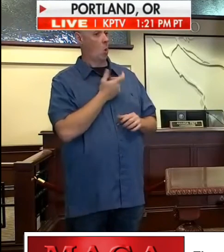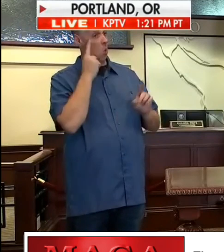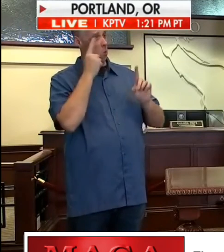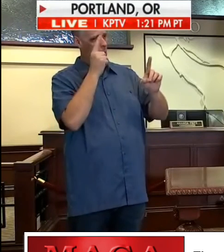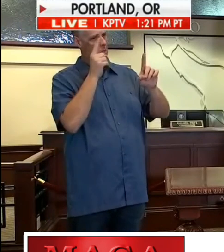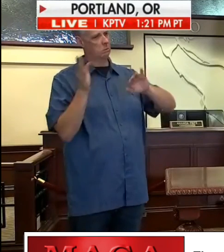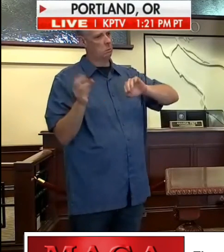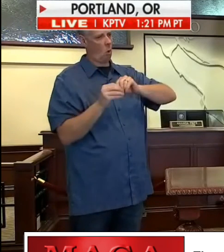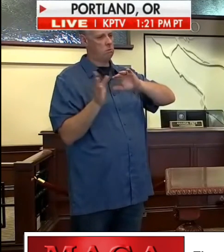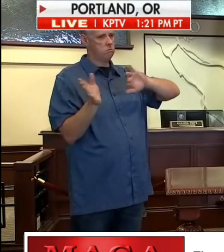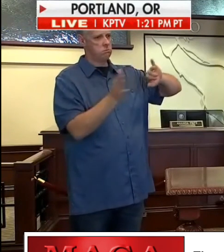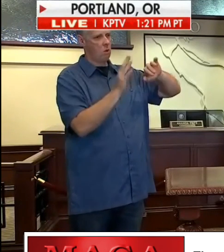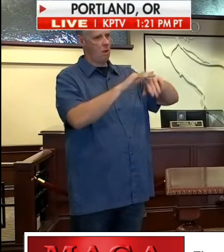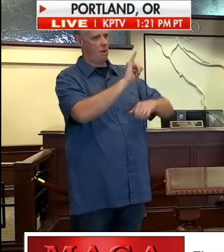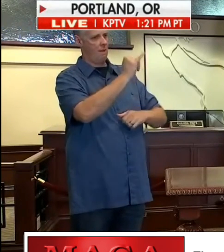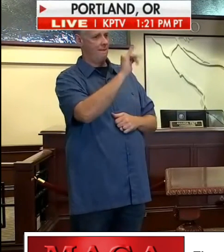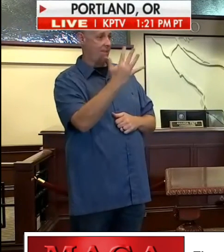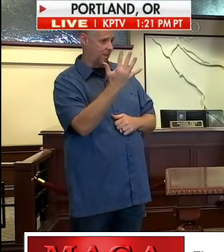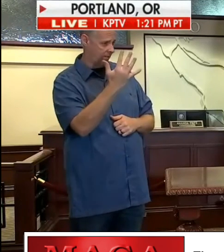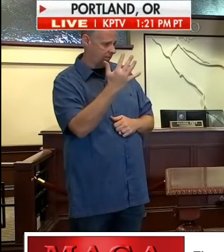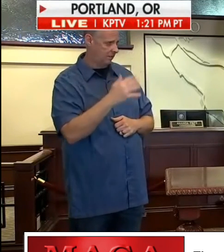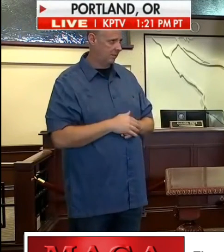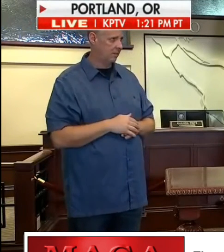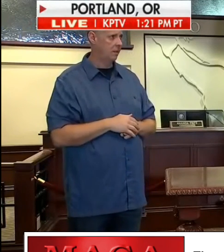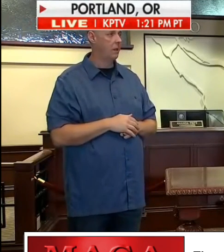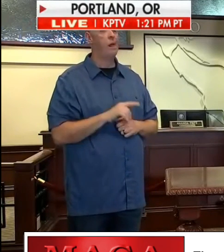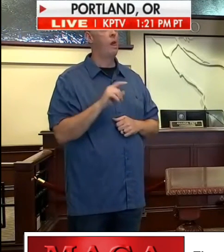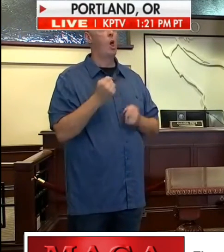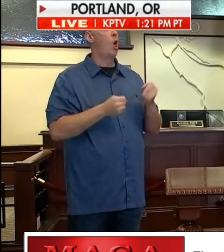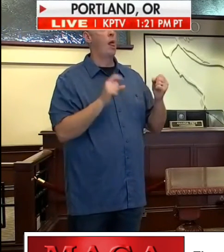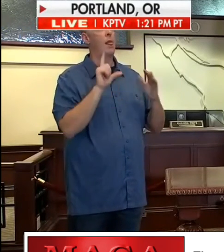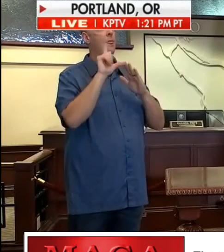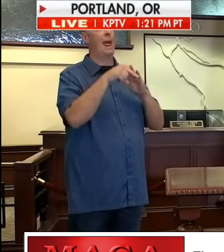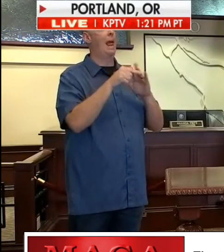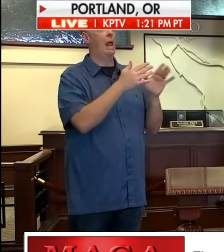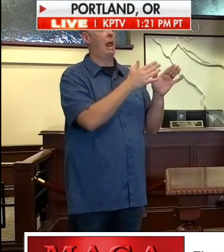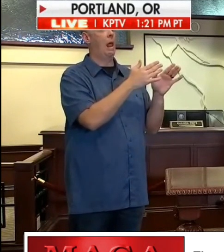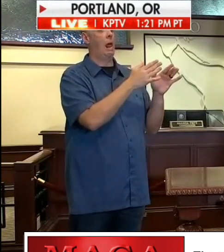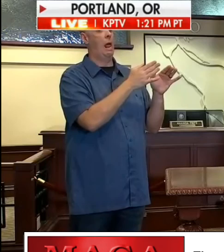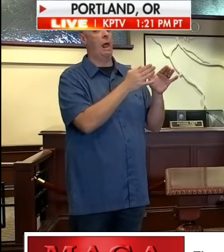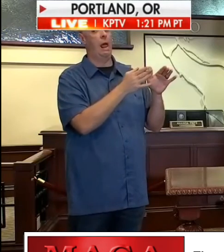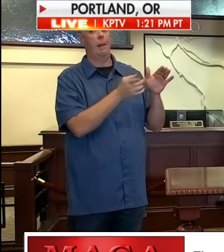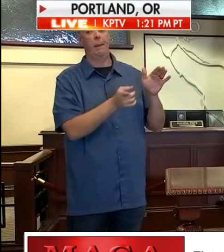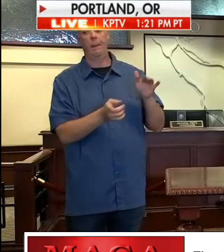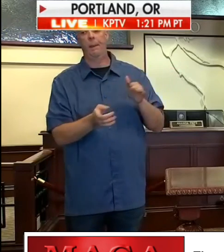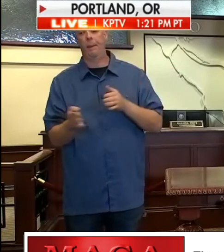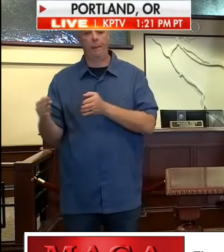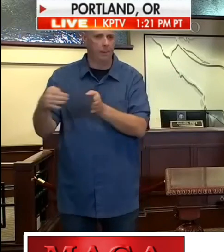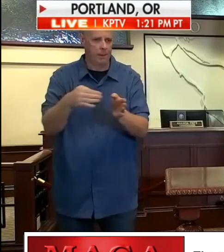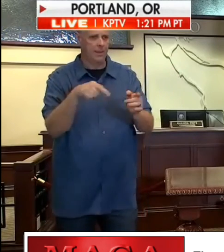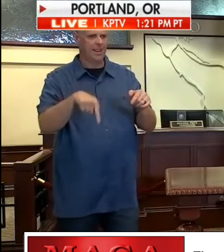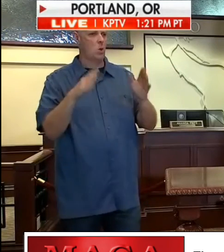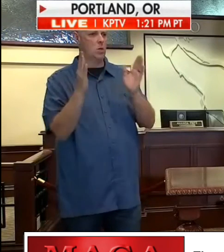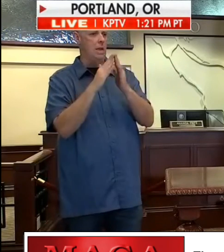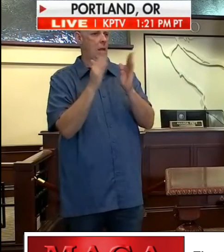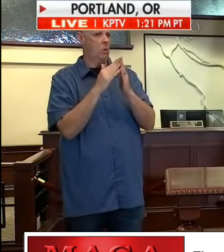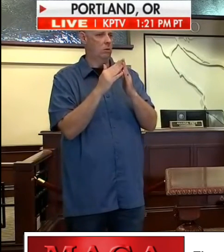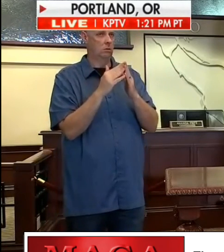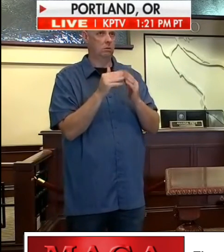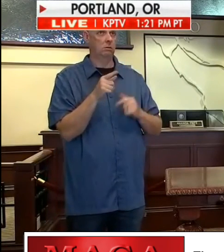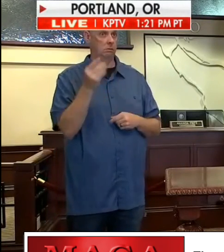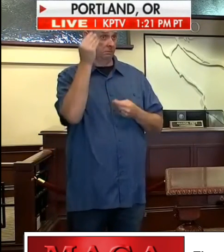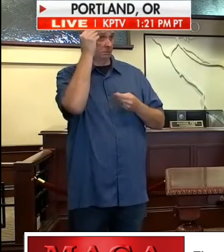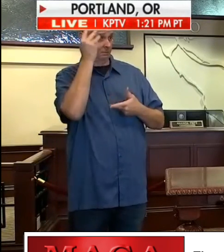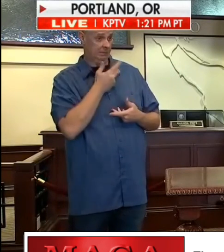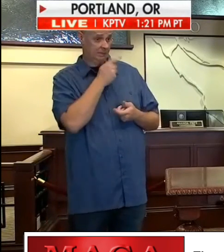on I-5. But later, a group of those vehicles were able to come into the downtown core. We didn't have any specific